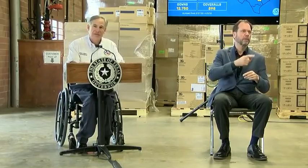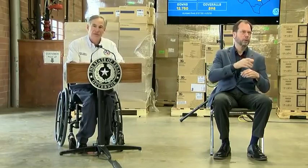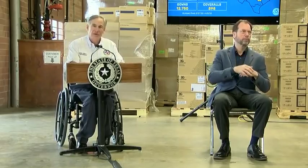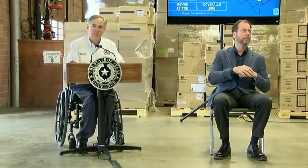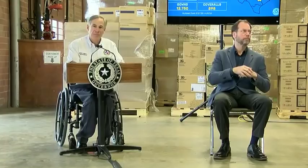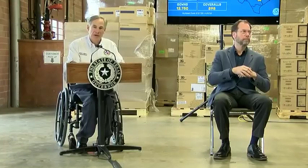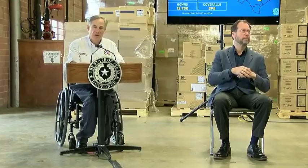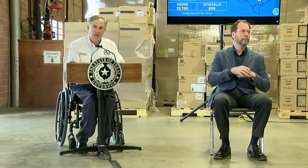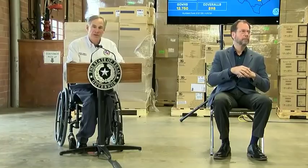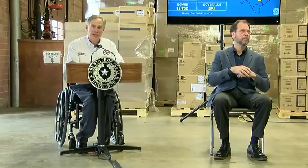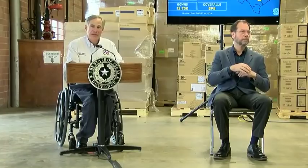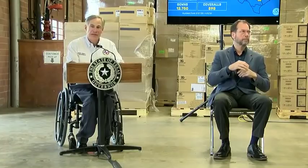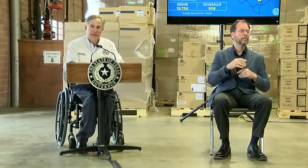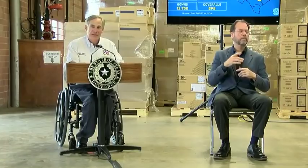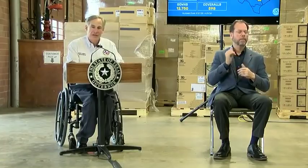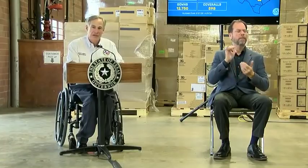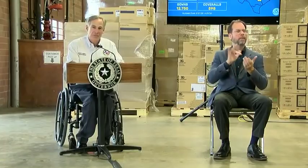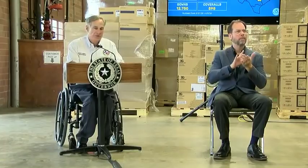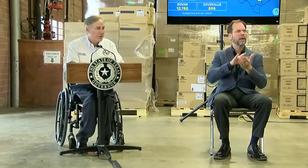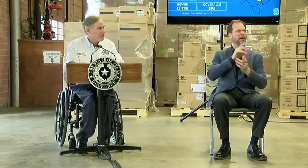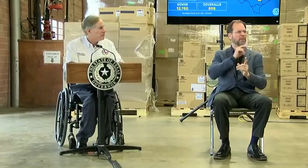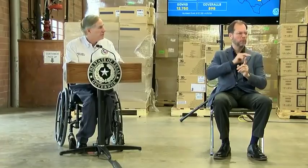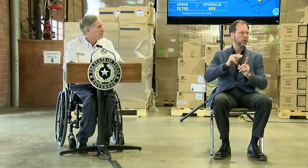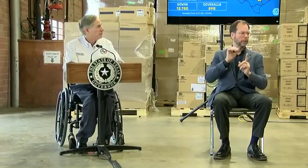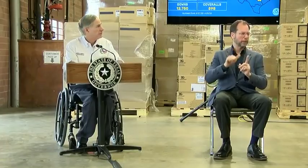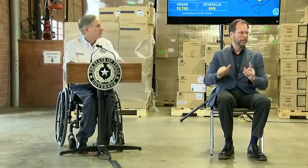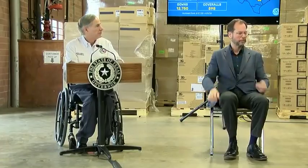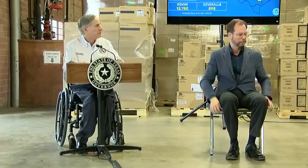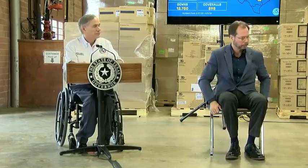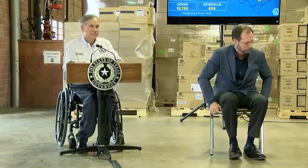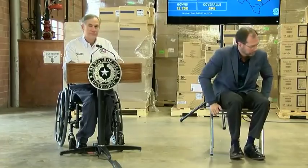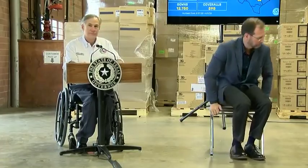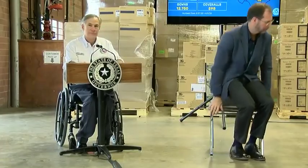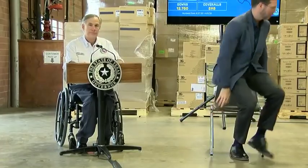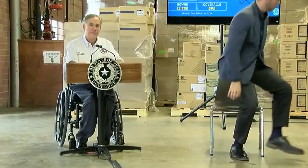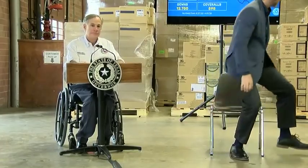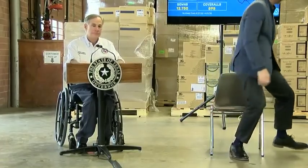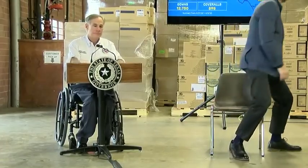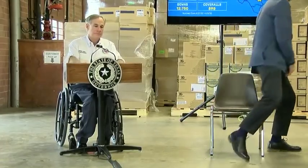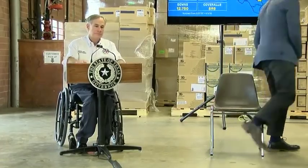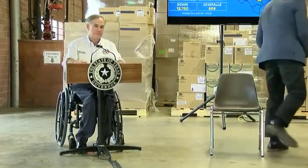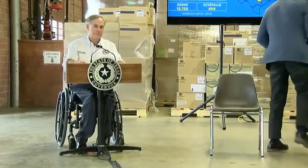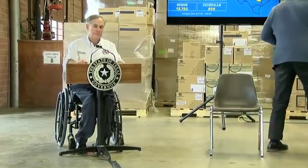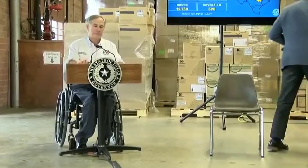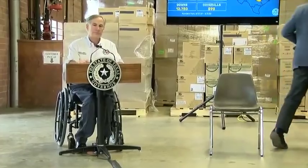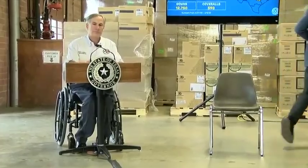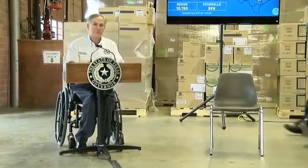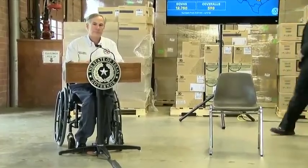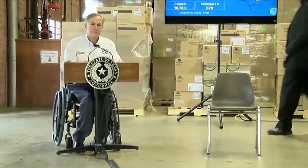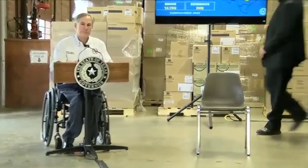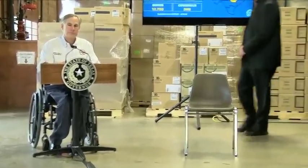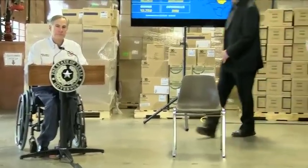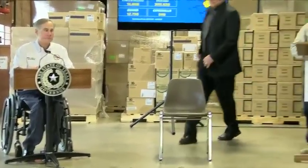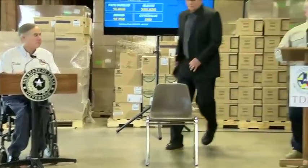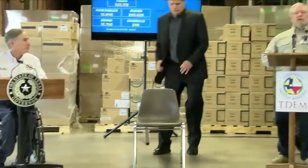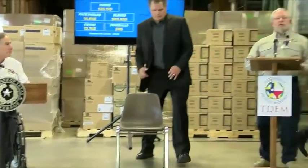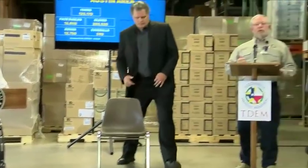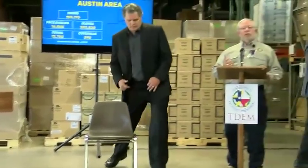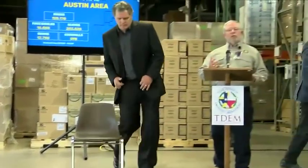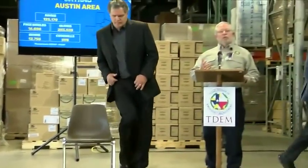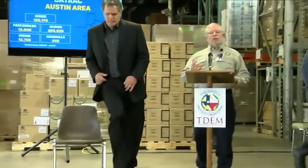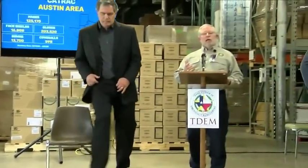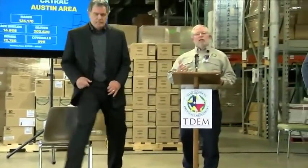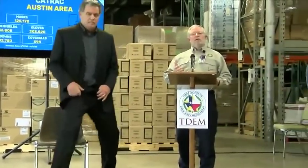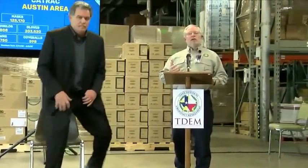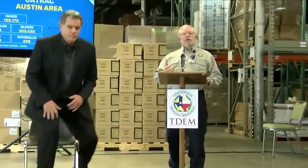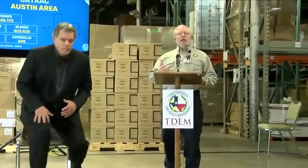obviously, from the medical and DSHS perspective. Absolutely. Thank you, Governor. I think one of the things that is most important is for